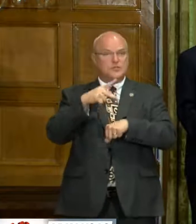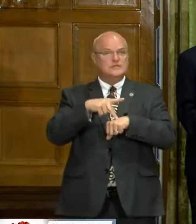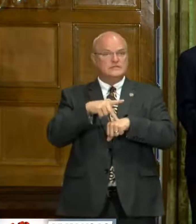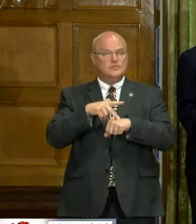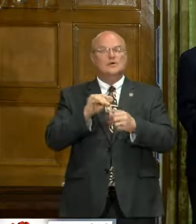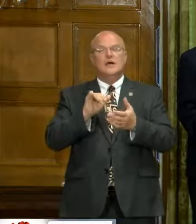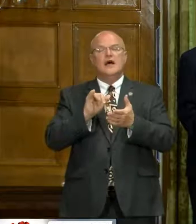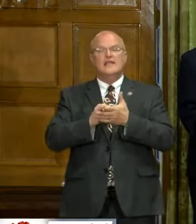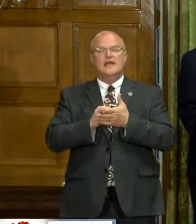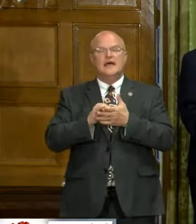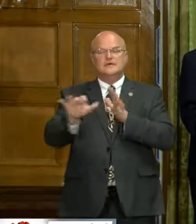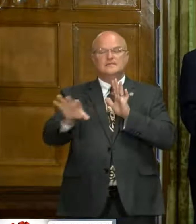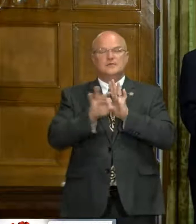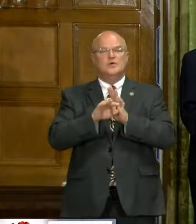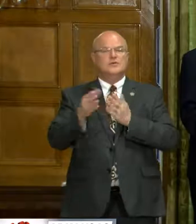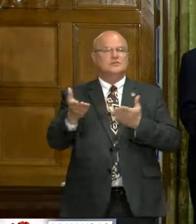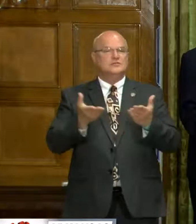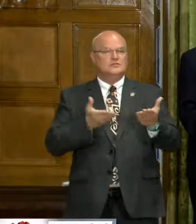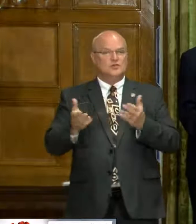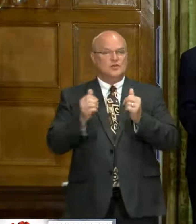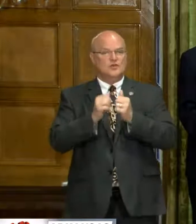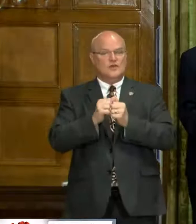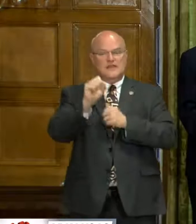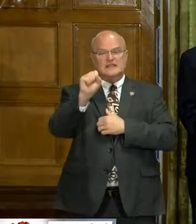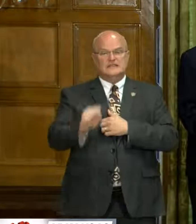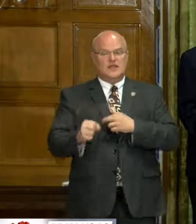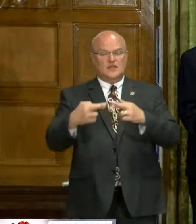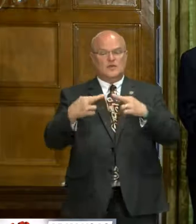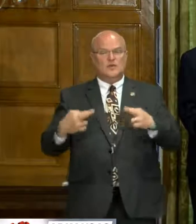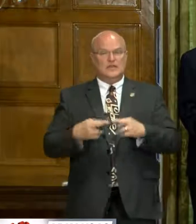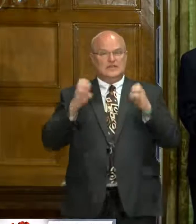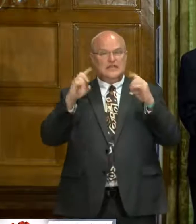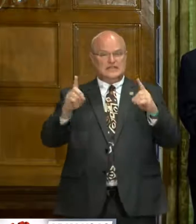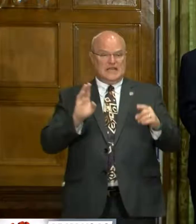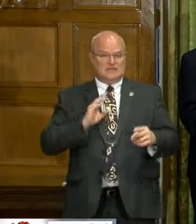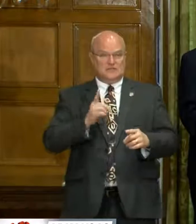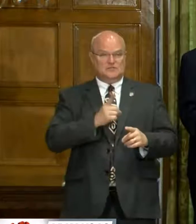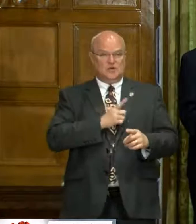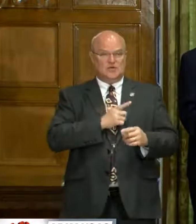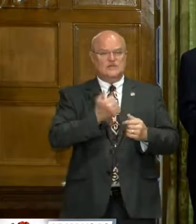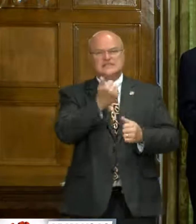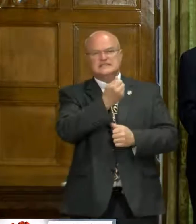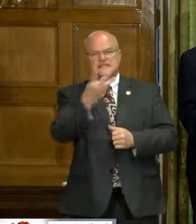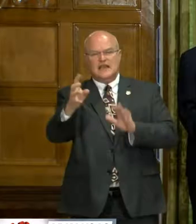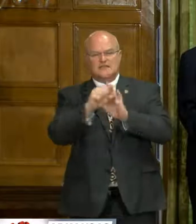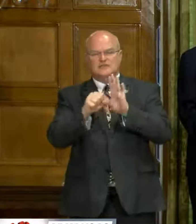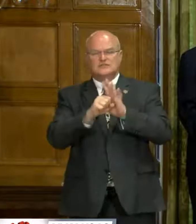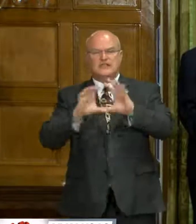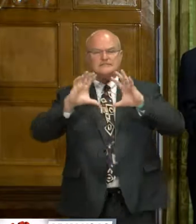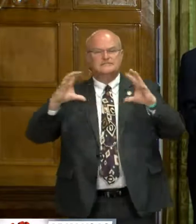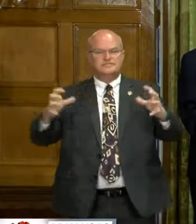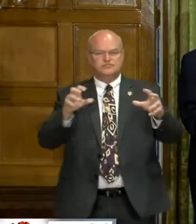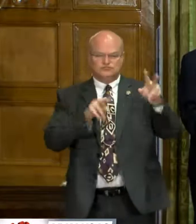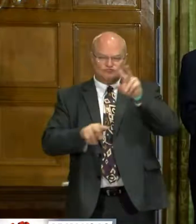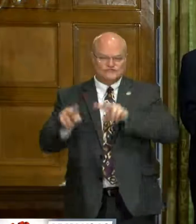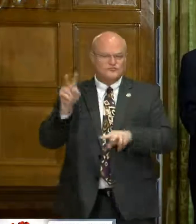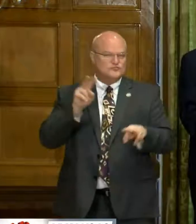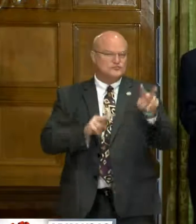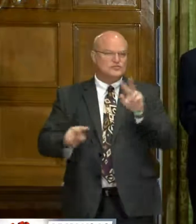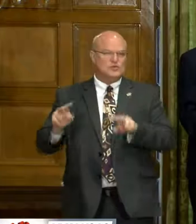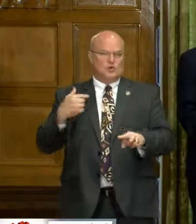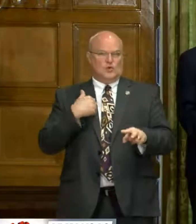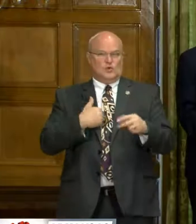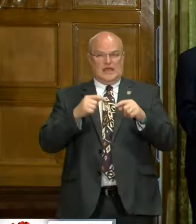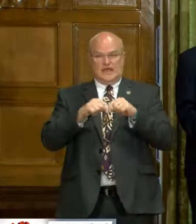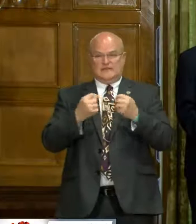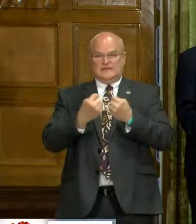principal that has been appointed to serve with the Southern Region Education Board, a region of states. They are looking at this.